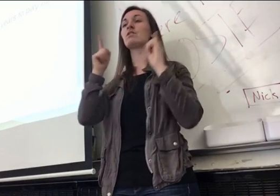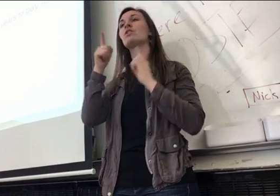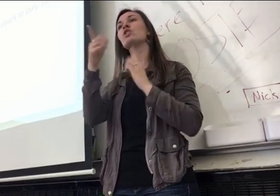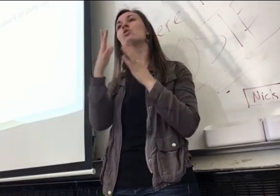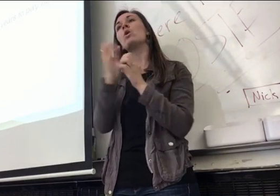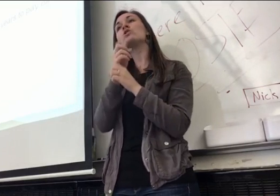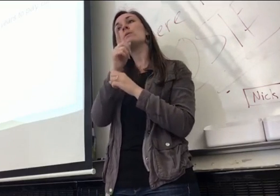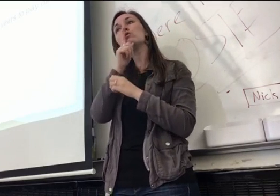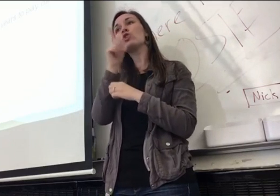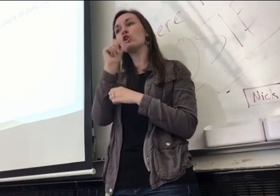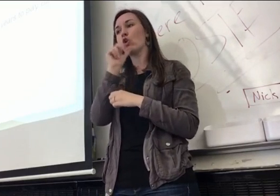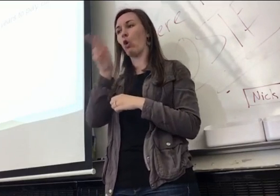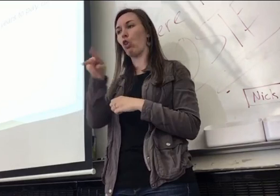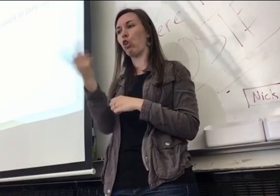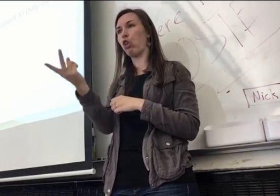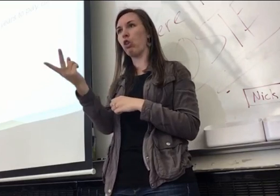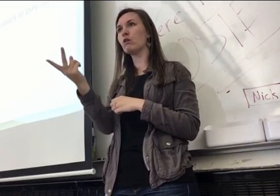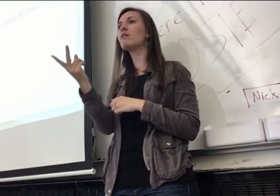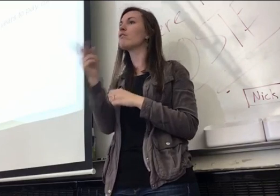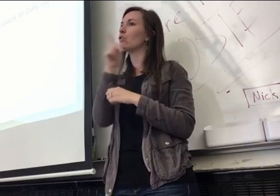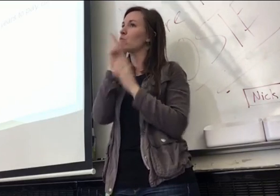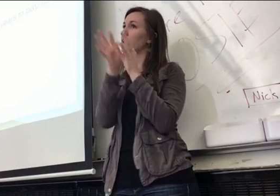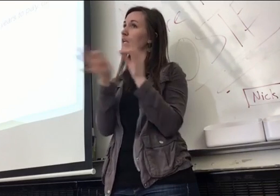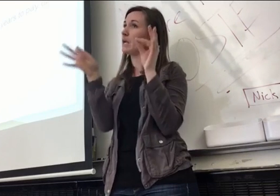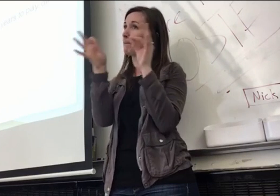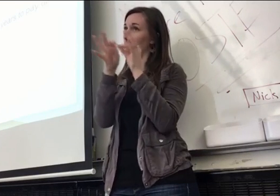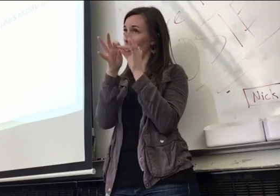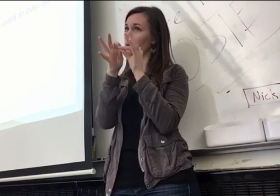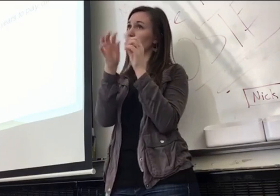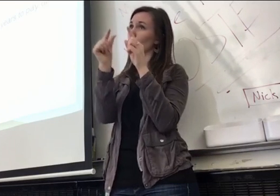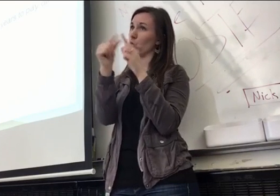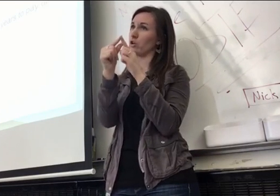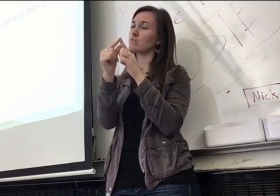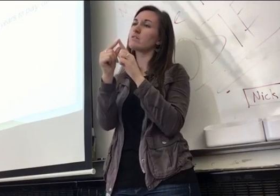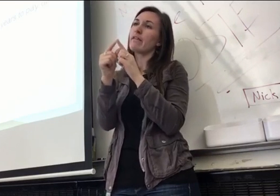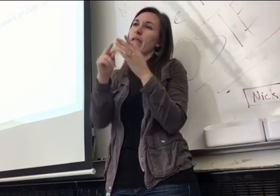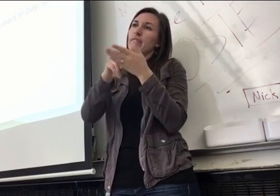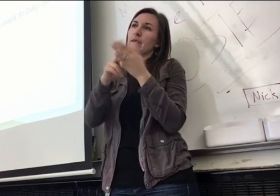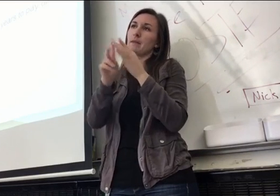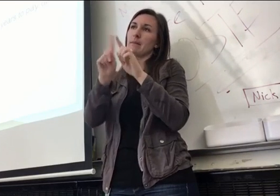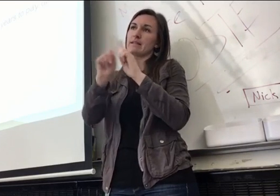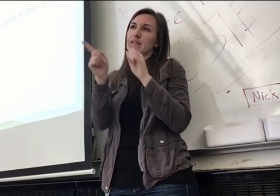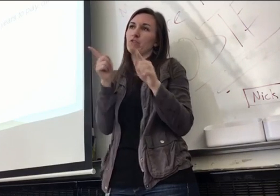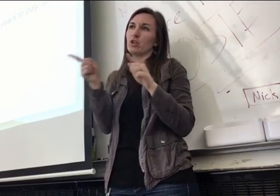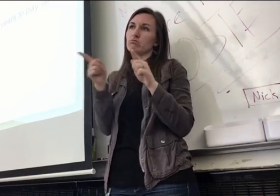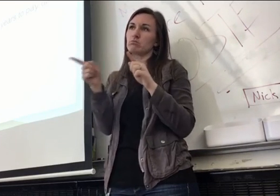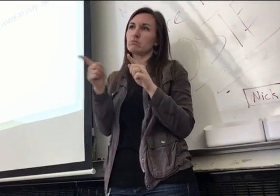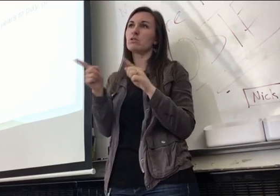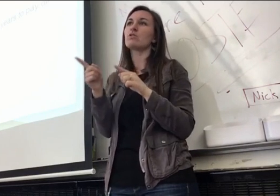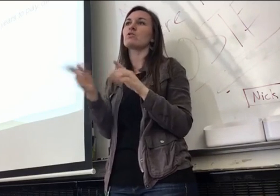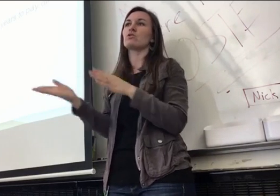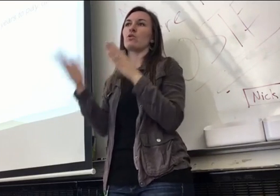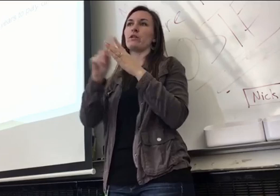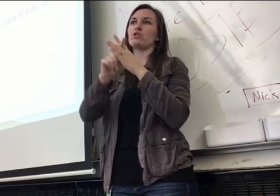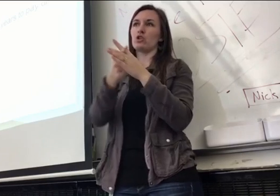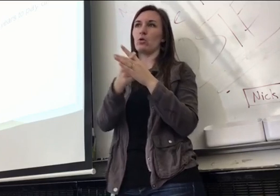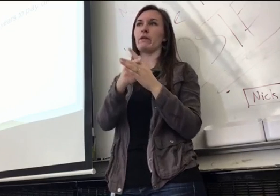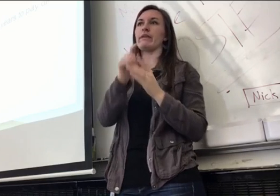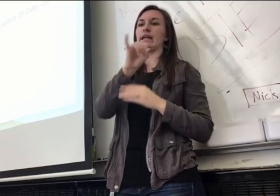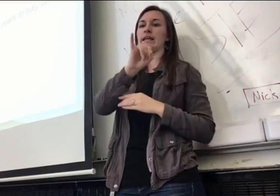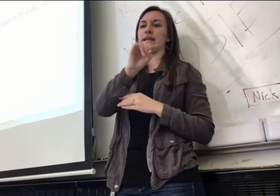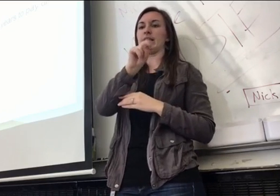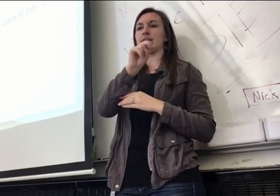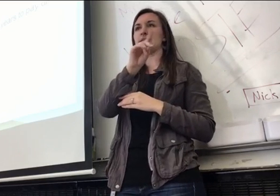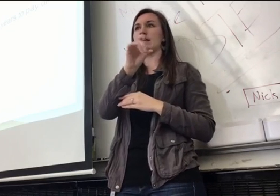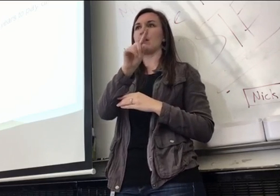2 flip-flopped because they're very important words that mean very different things. So let's start with indentured servitude. Now,